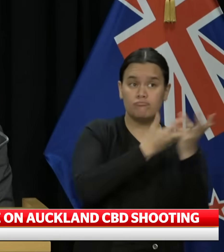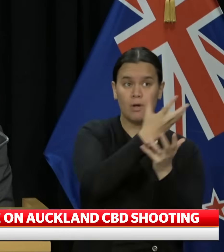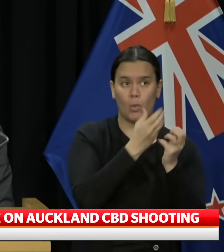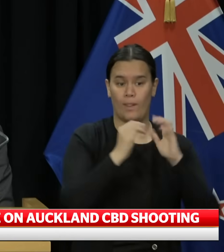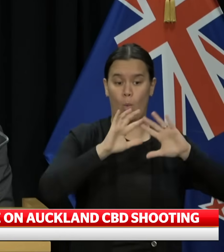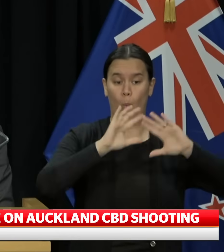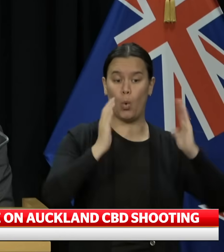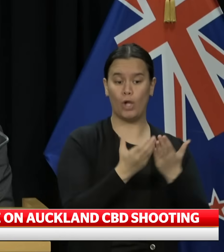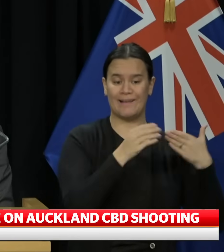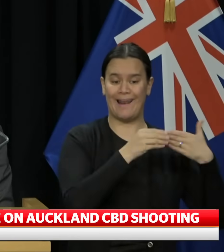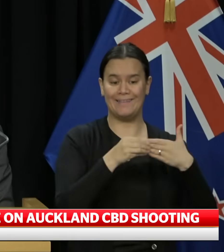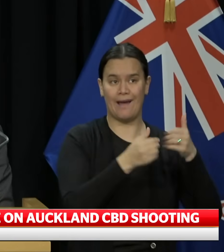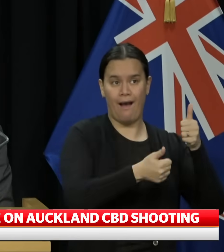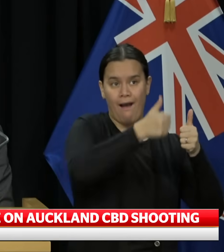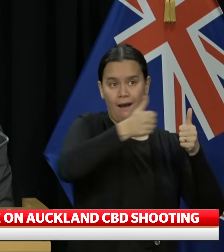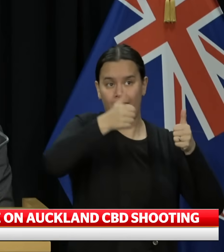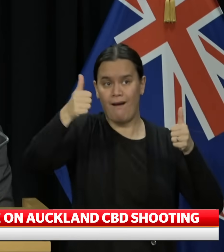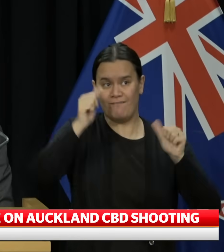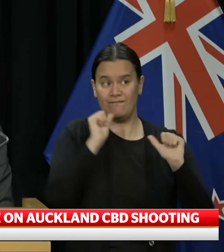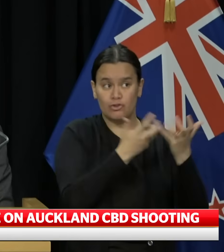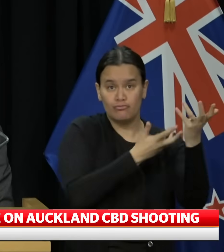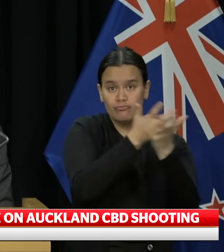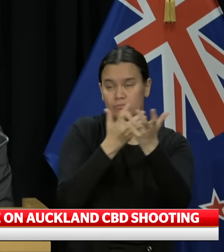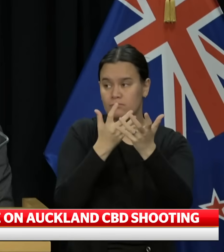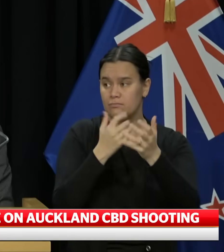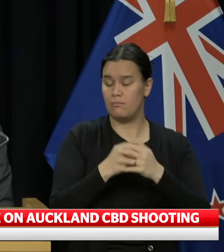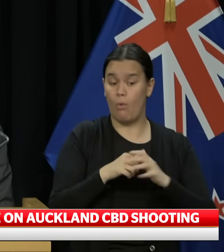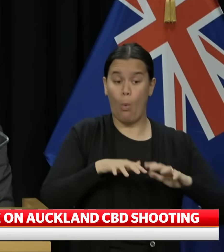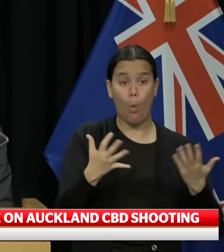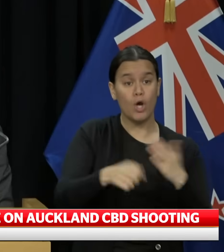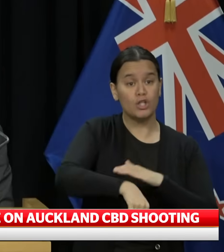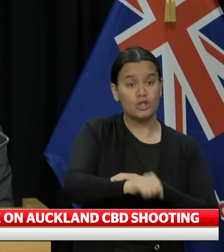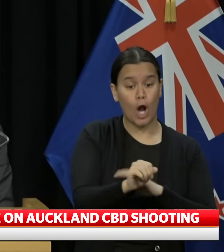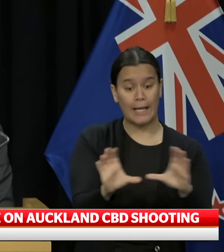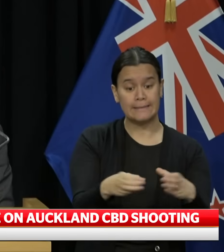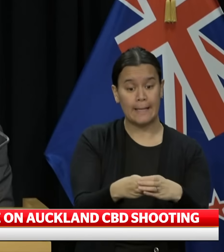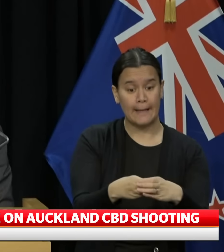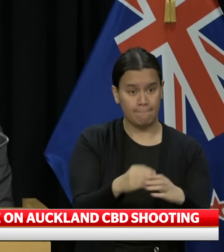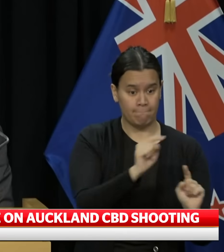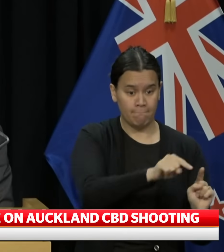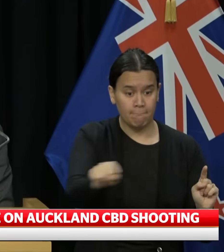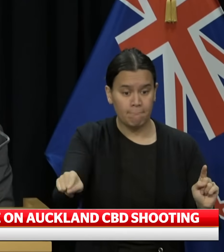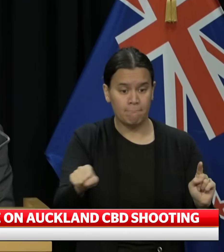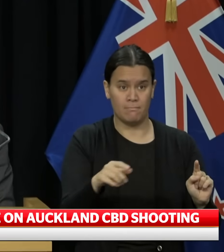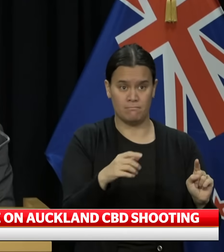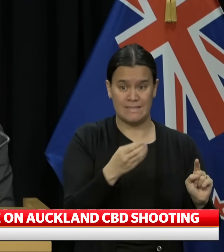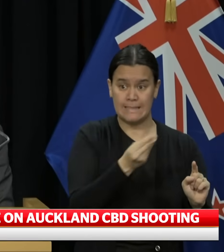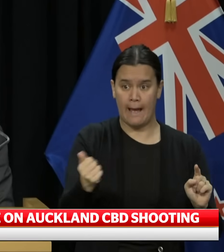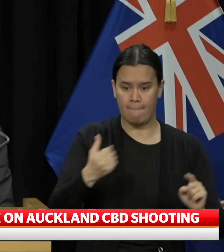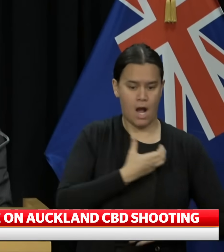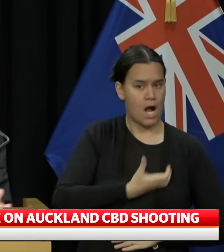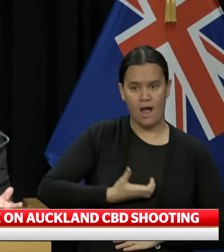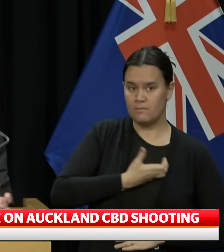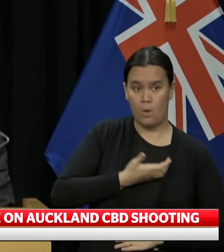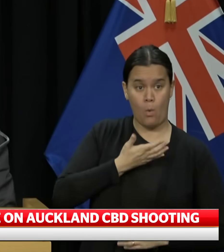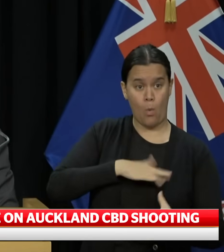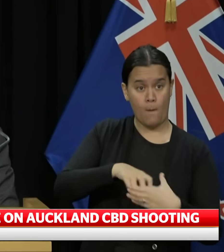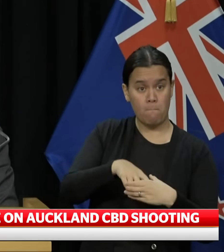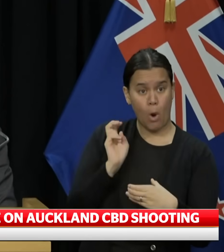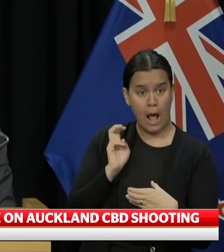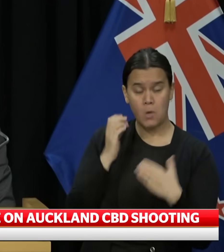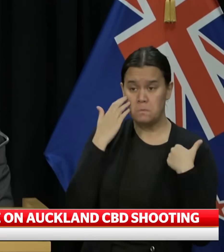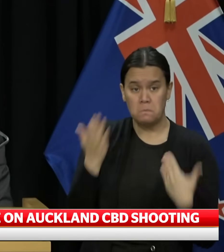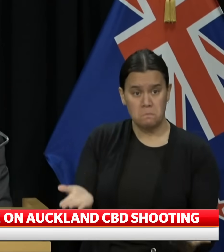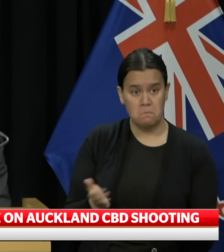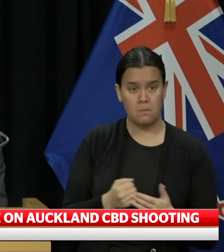is there any concern that any players, any teams might pull out or not want to stay as a result of what's happened? I might ask the Minister for Sport to